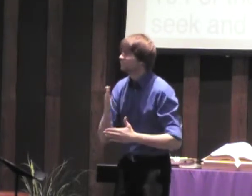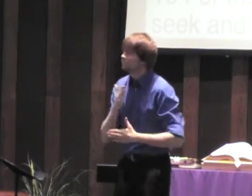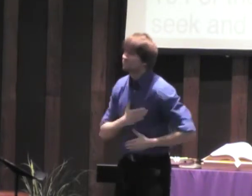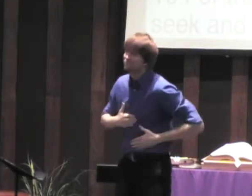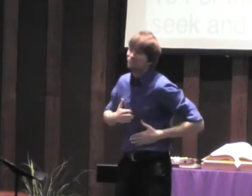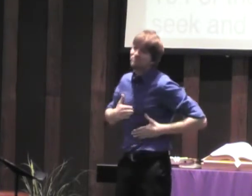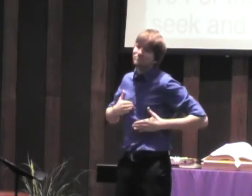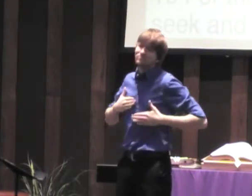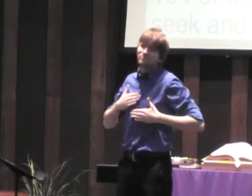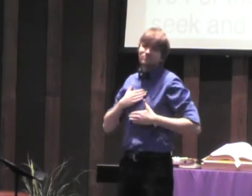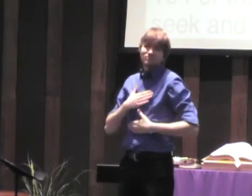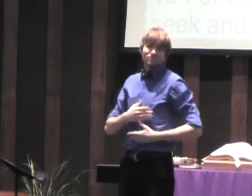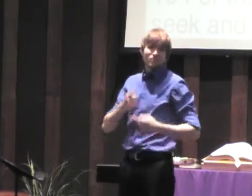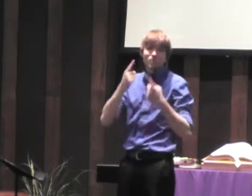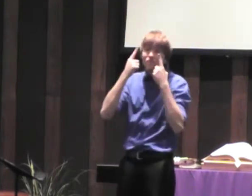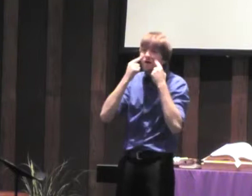We talked and talked and talked,